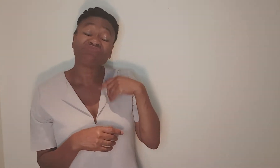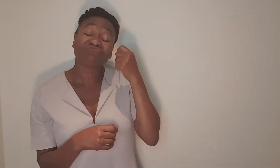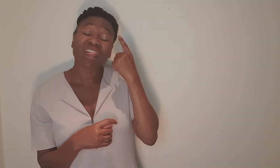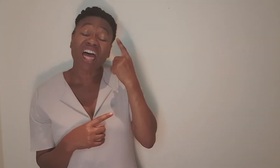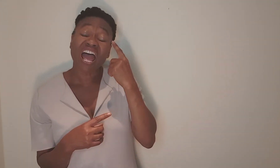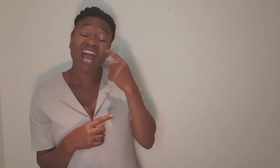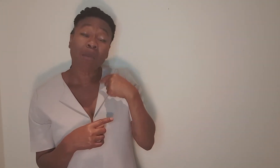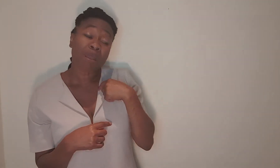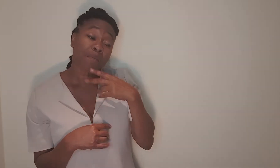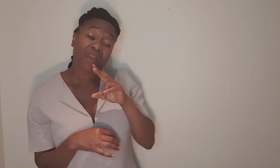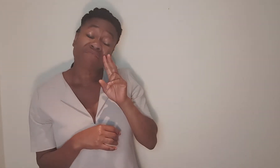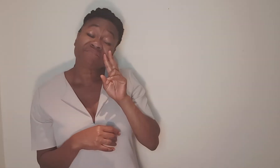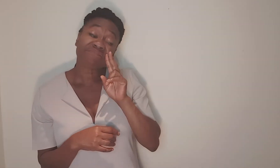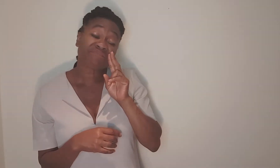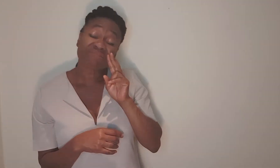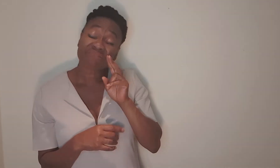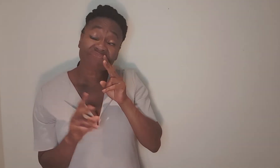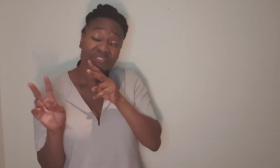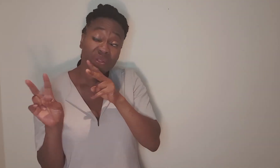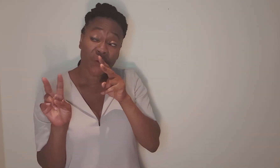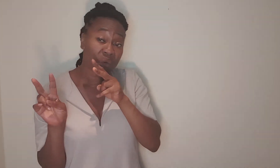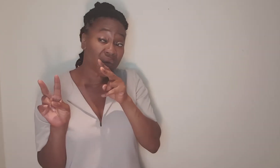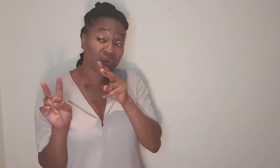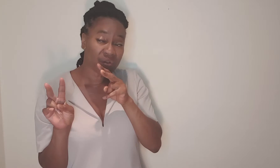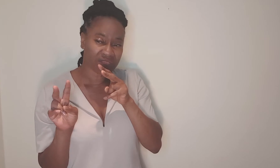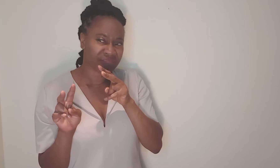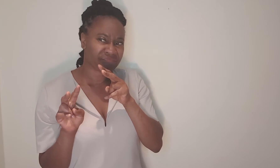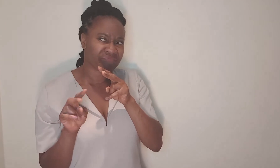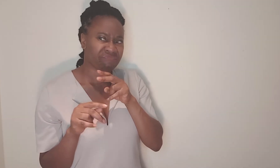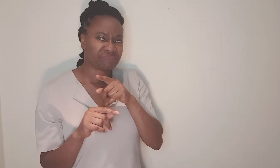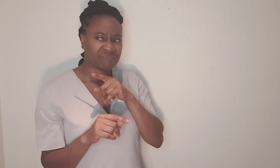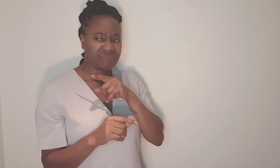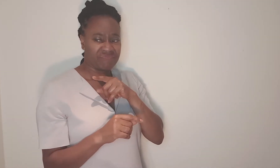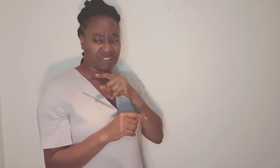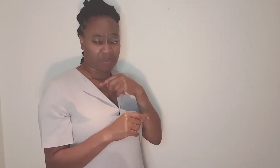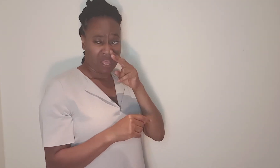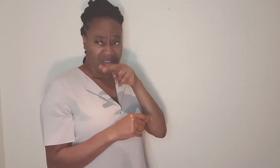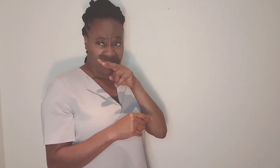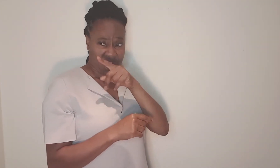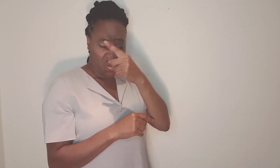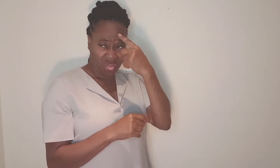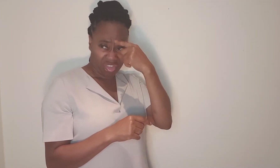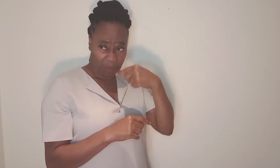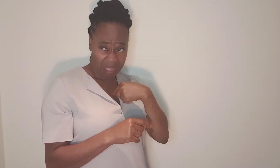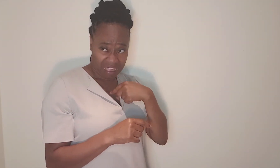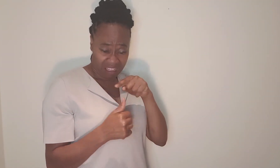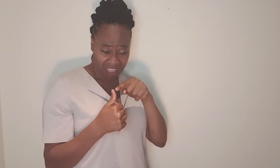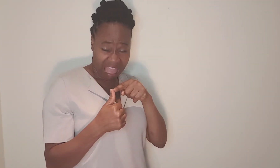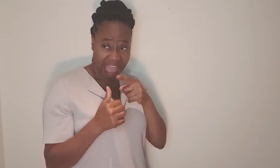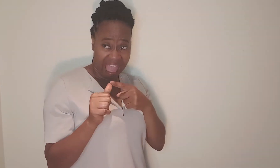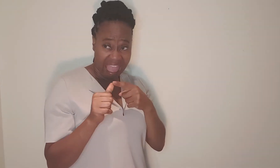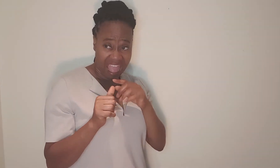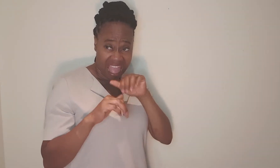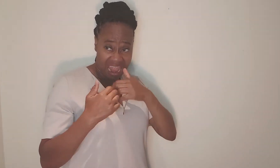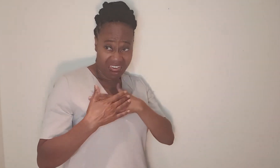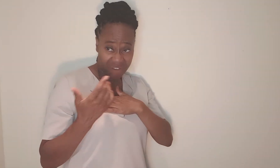and boom! Now they think you're A, in love with them, B, want to kill them, and you know